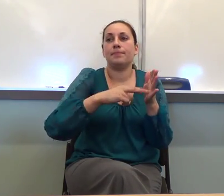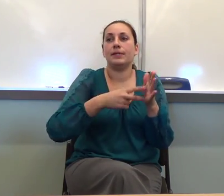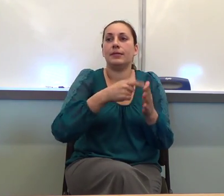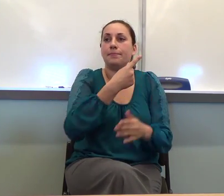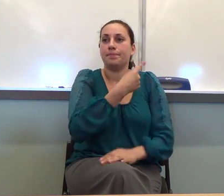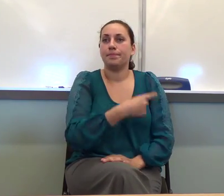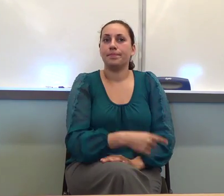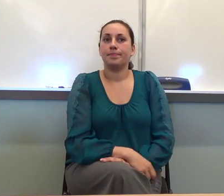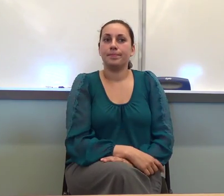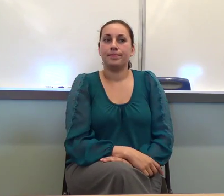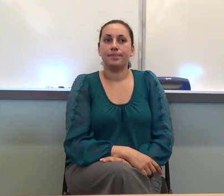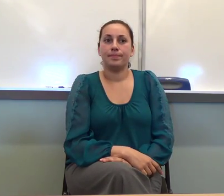that two